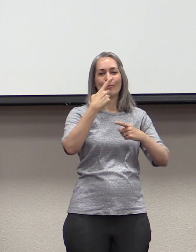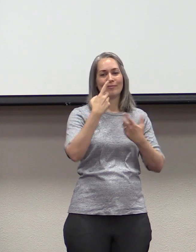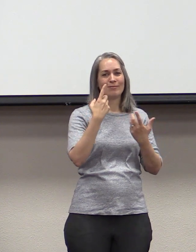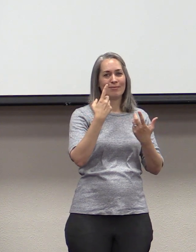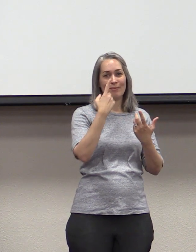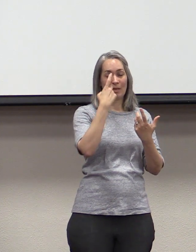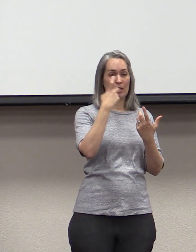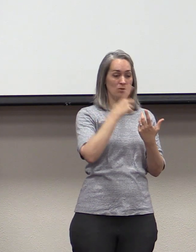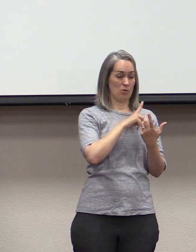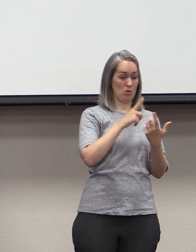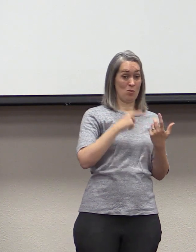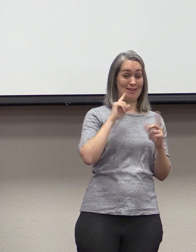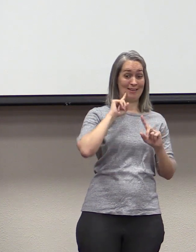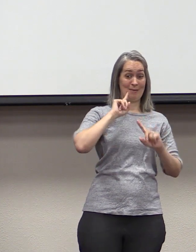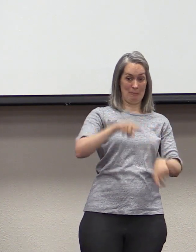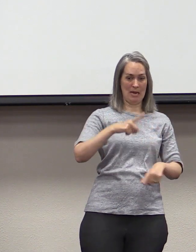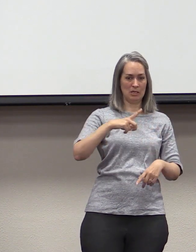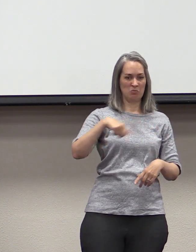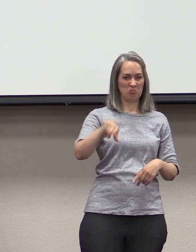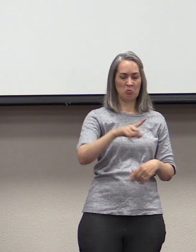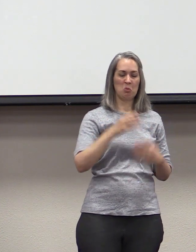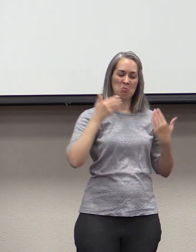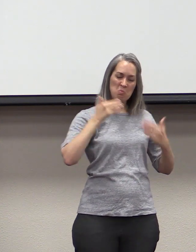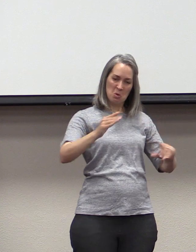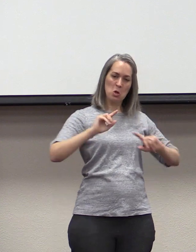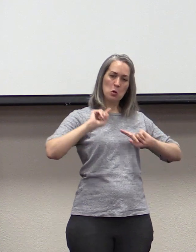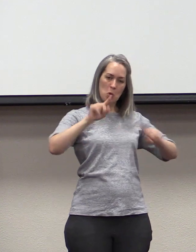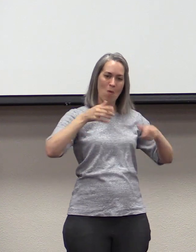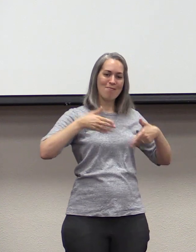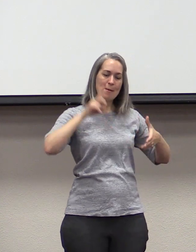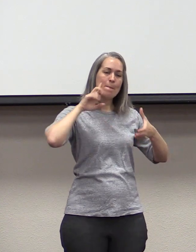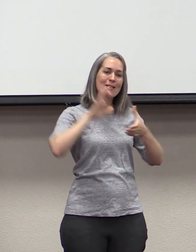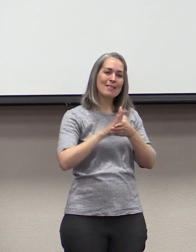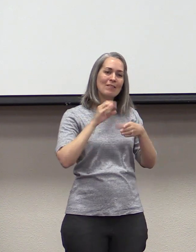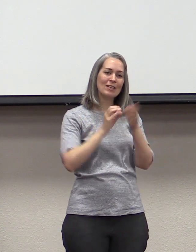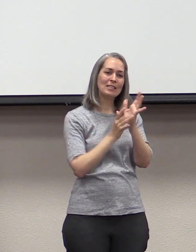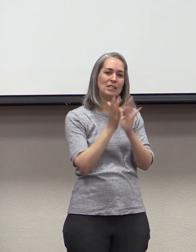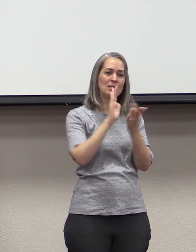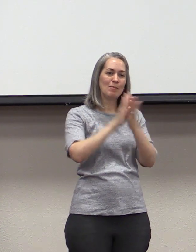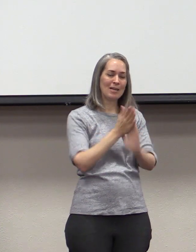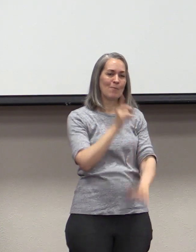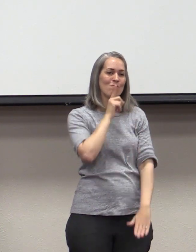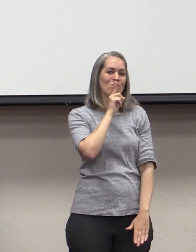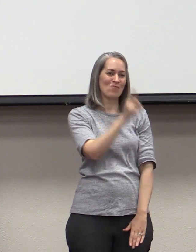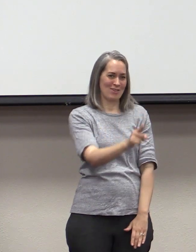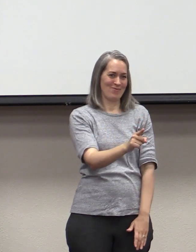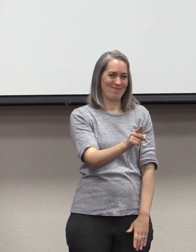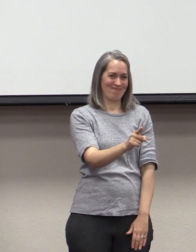and allow your belief in Jesus to become real to you?